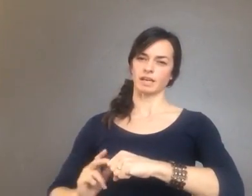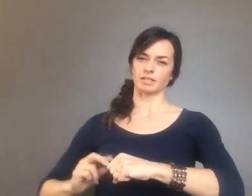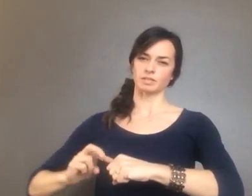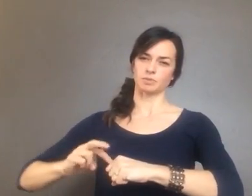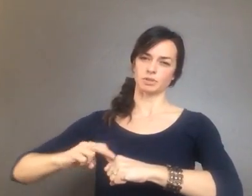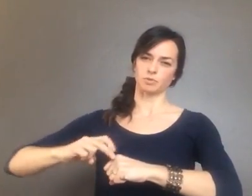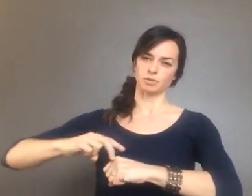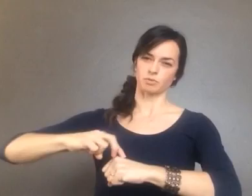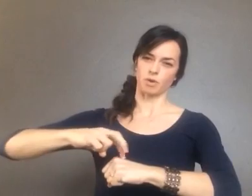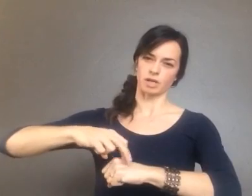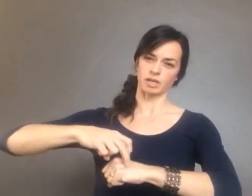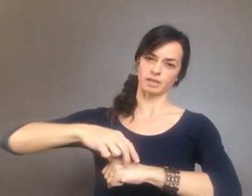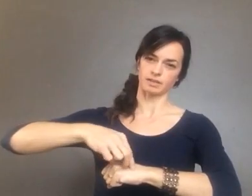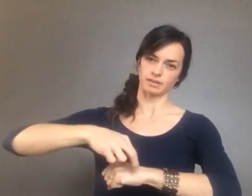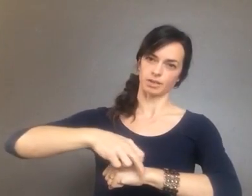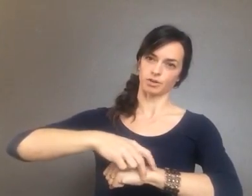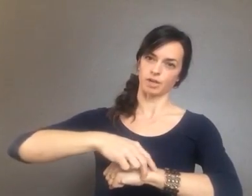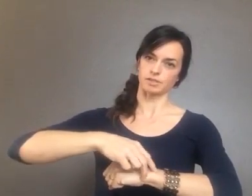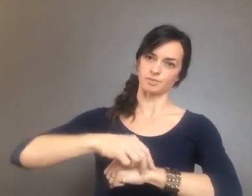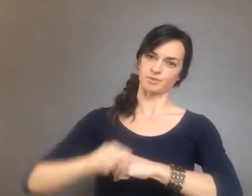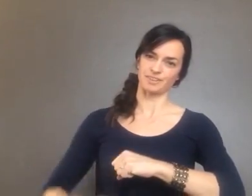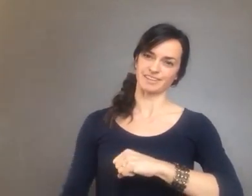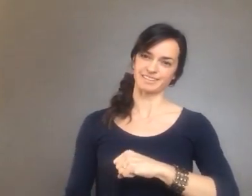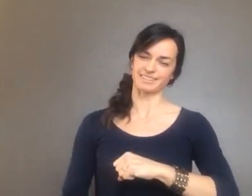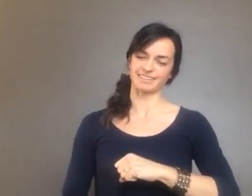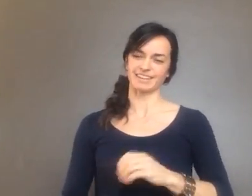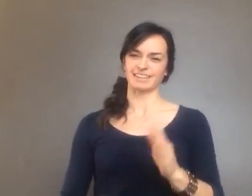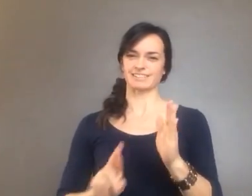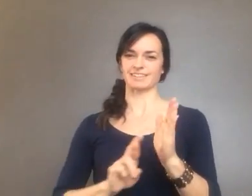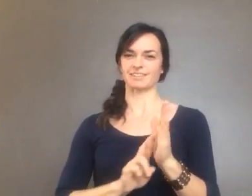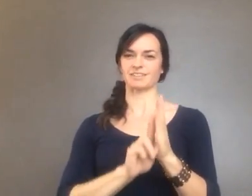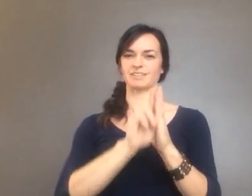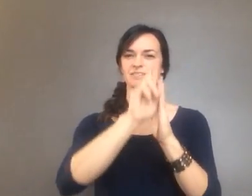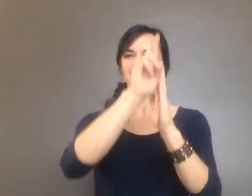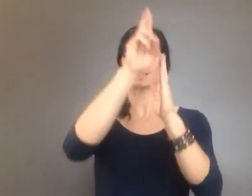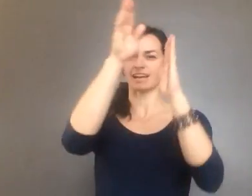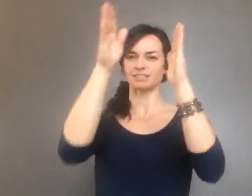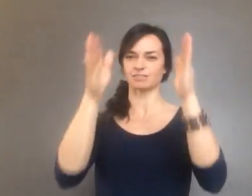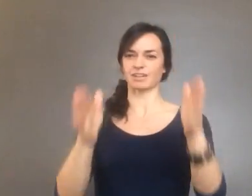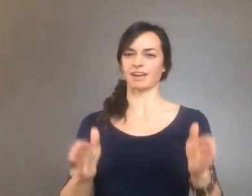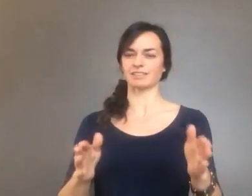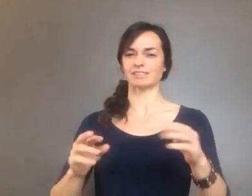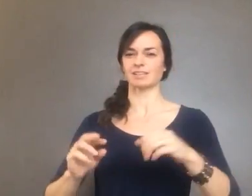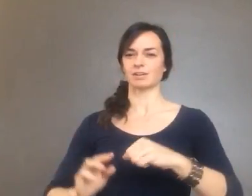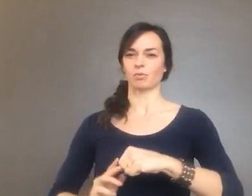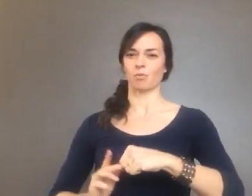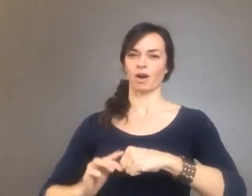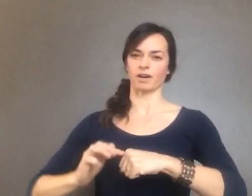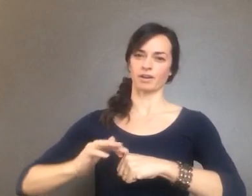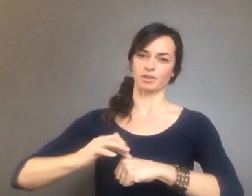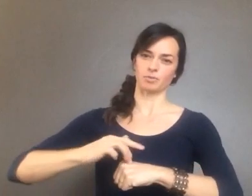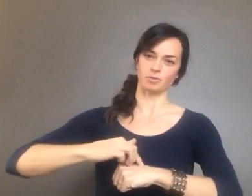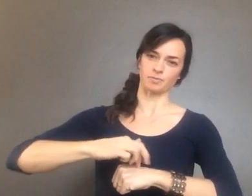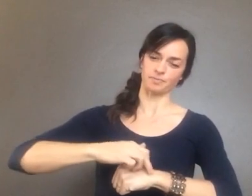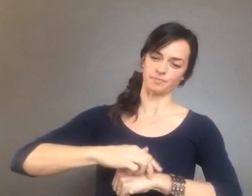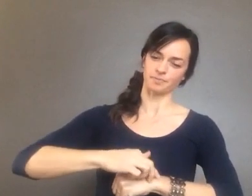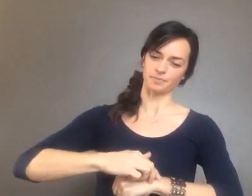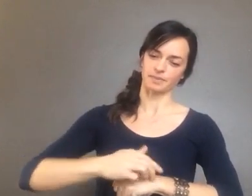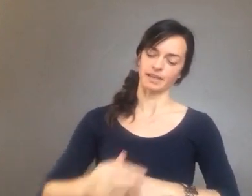and just put your person walking across the moon. So U.S. astronauts walk on the moon. And